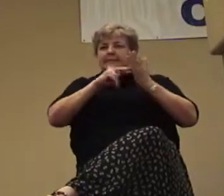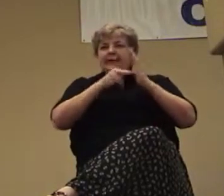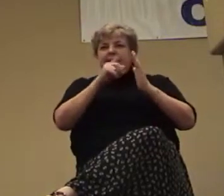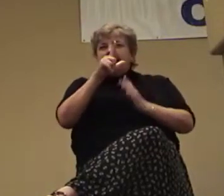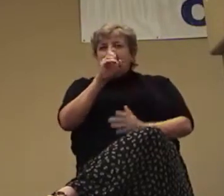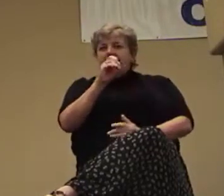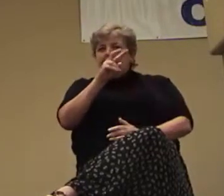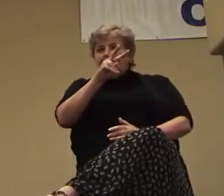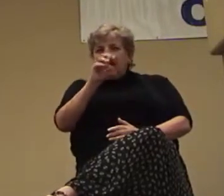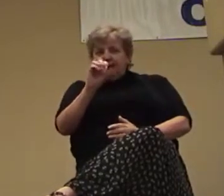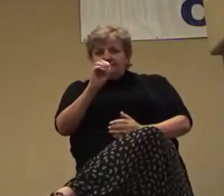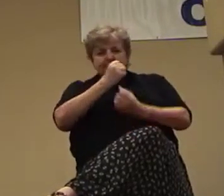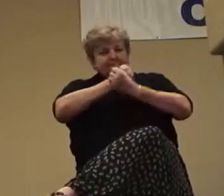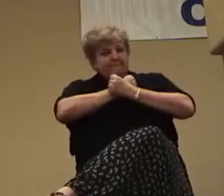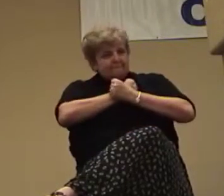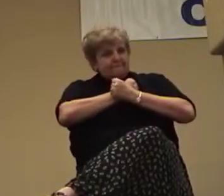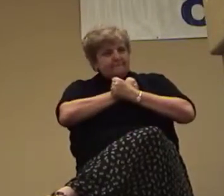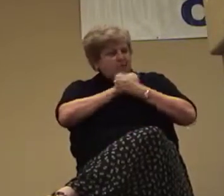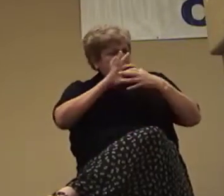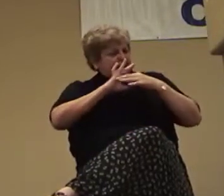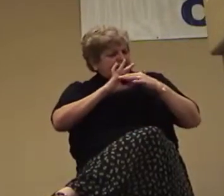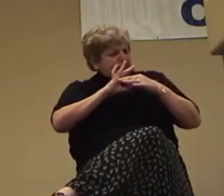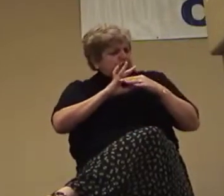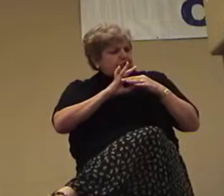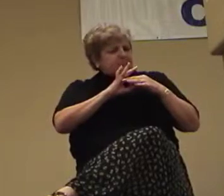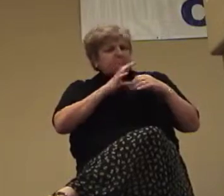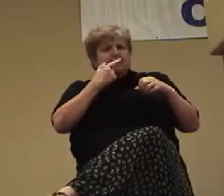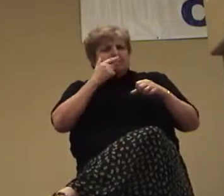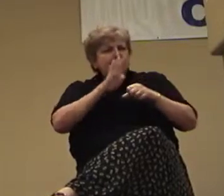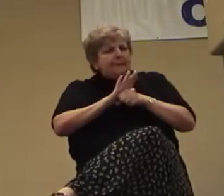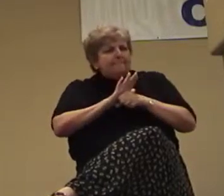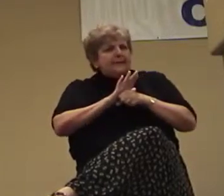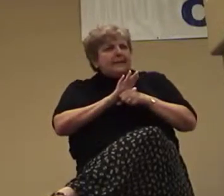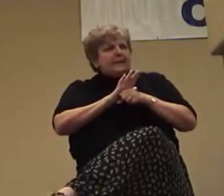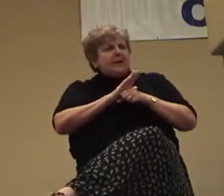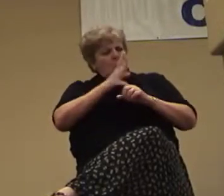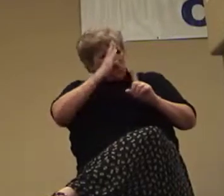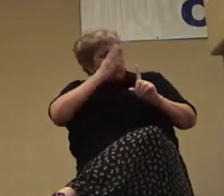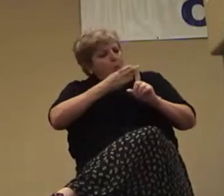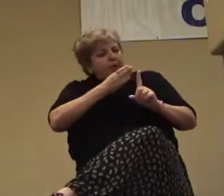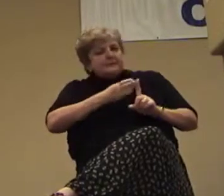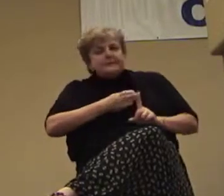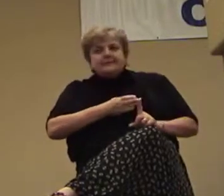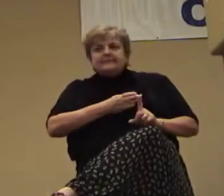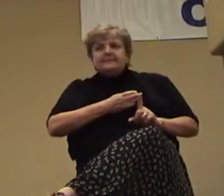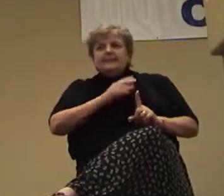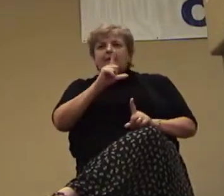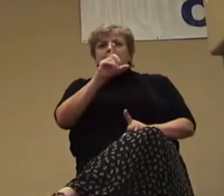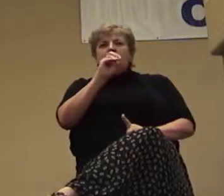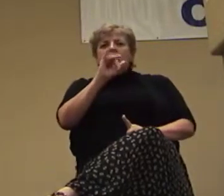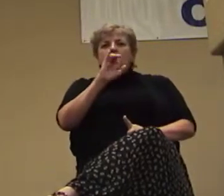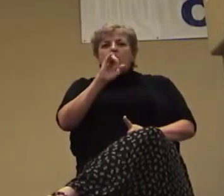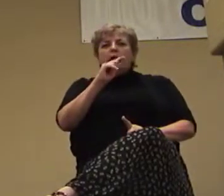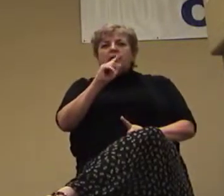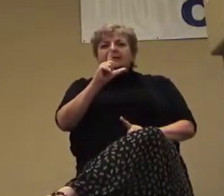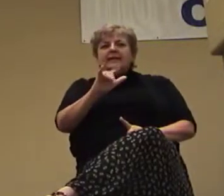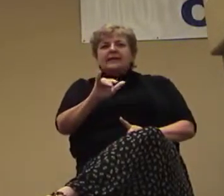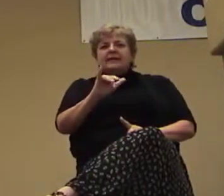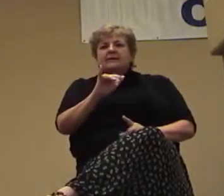What does it look like? What does commitment mean? What does loyalty mean? Because I was basing that from old ideas.